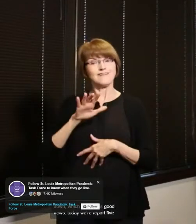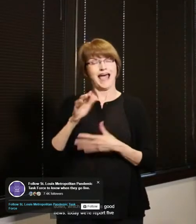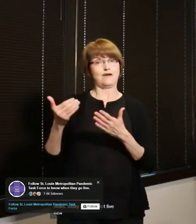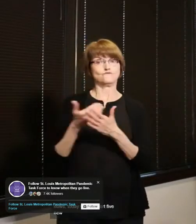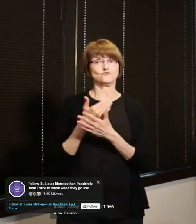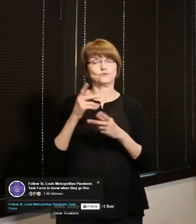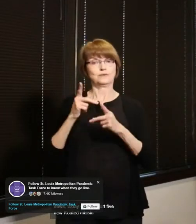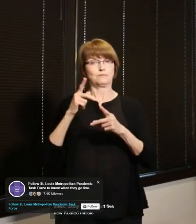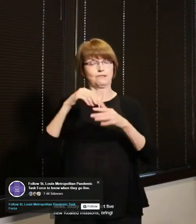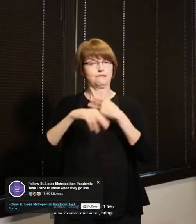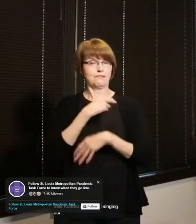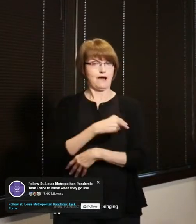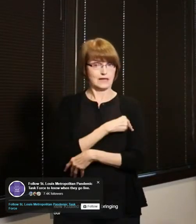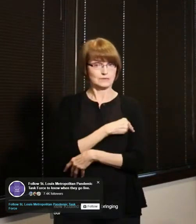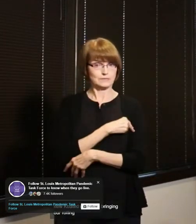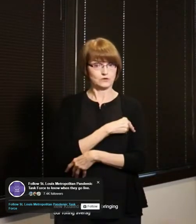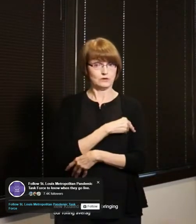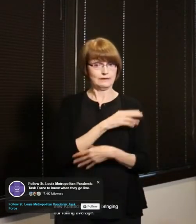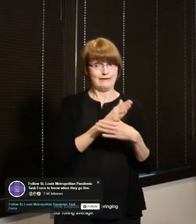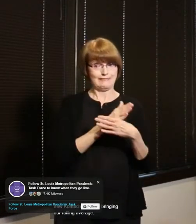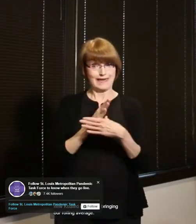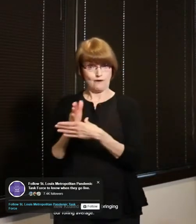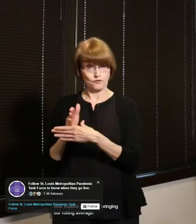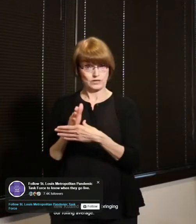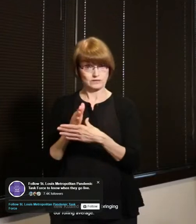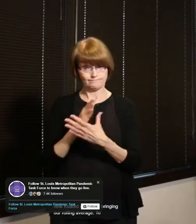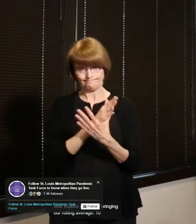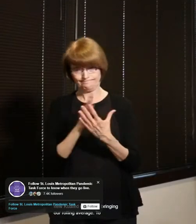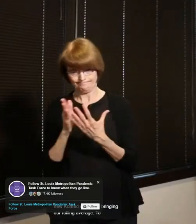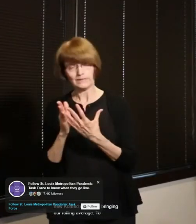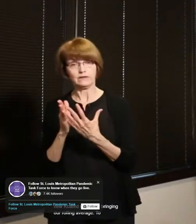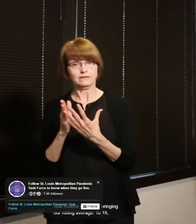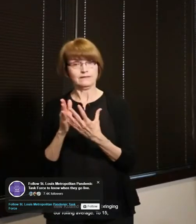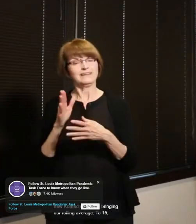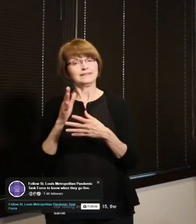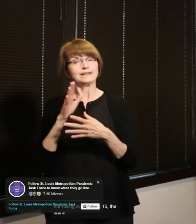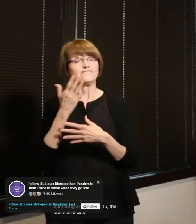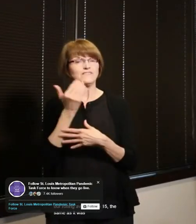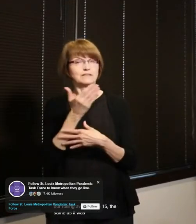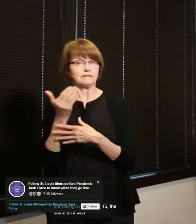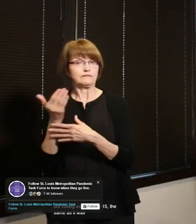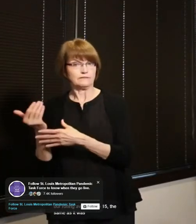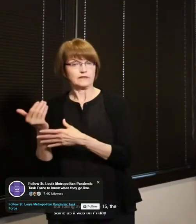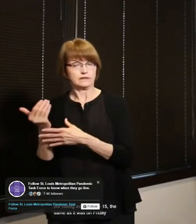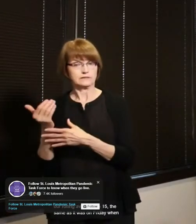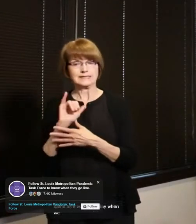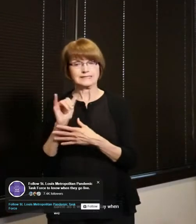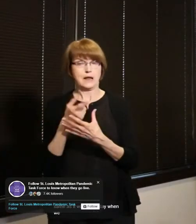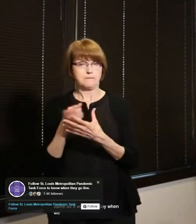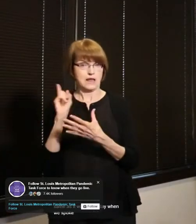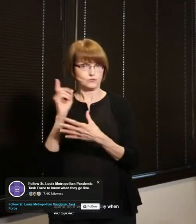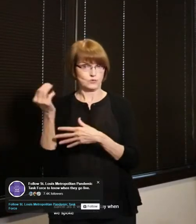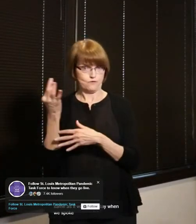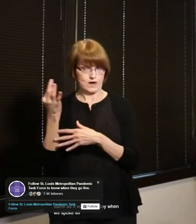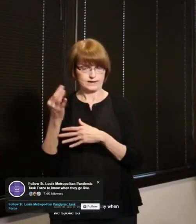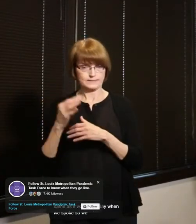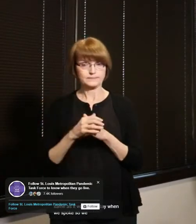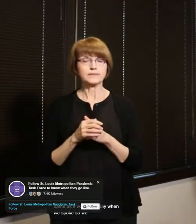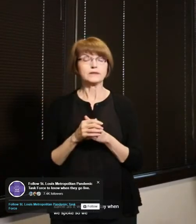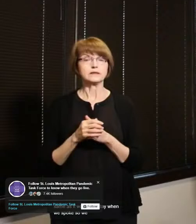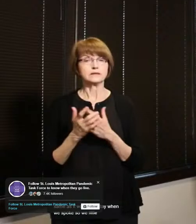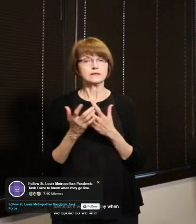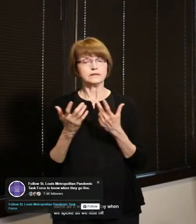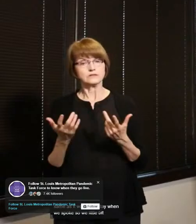COVID admissions, bringing our rolling average to 15, the same as it was on Friday when we last spoke. So we saw a little